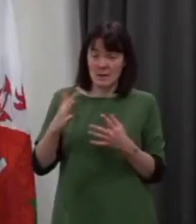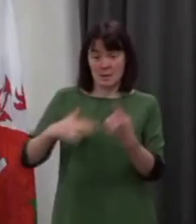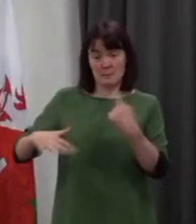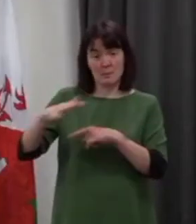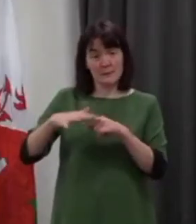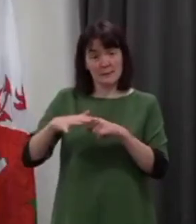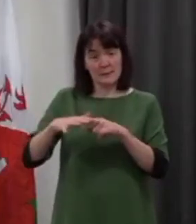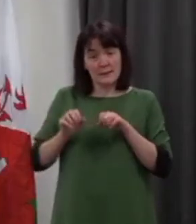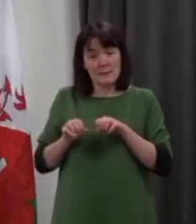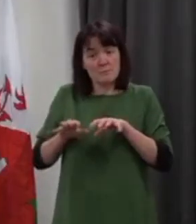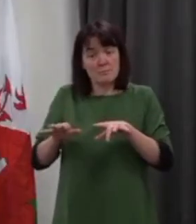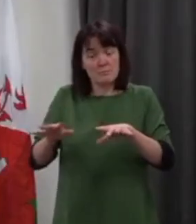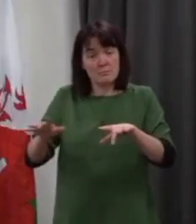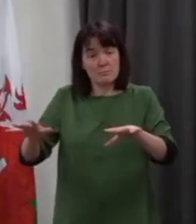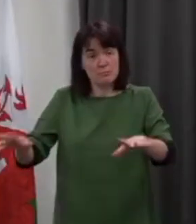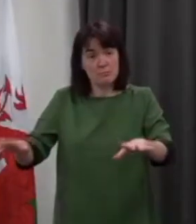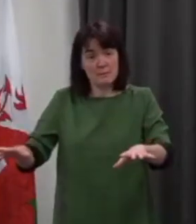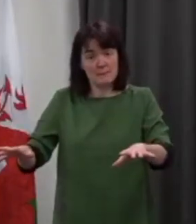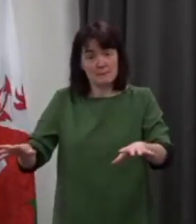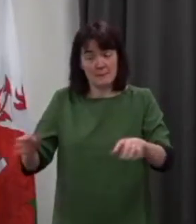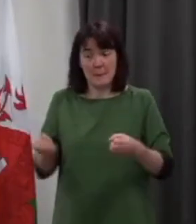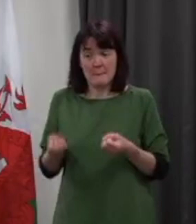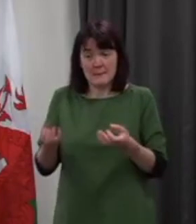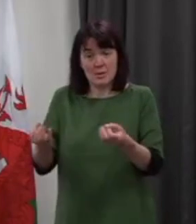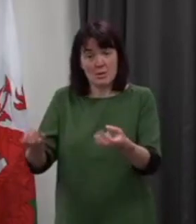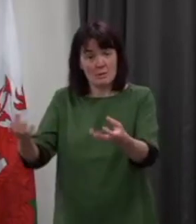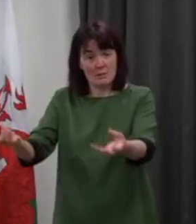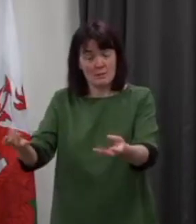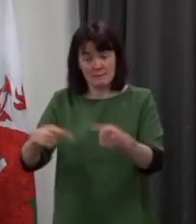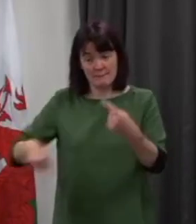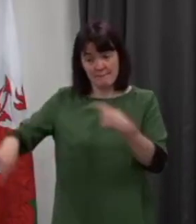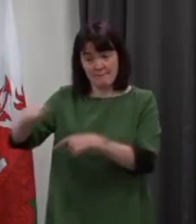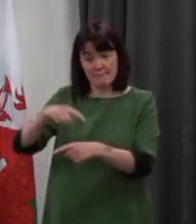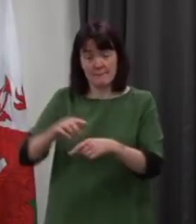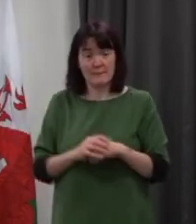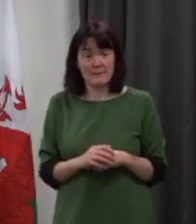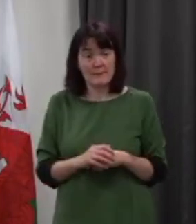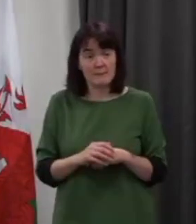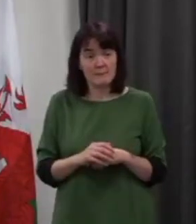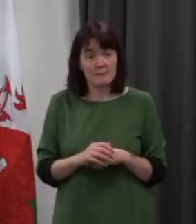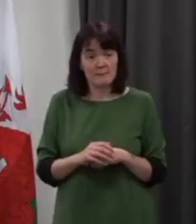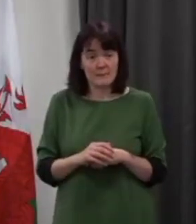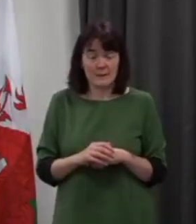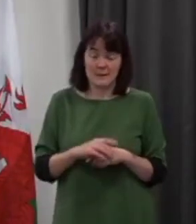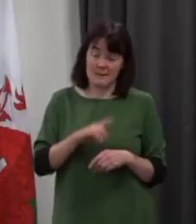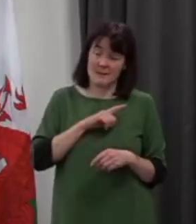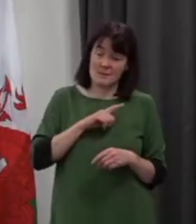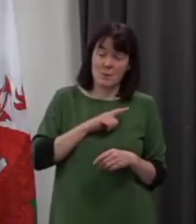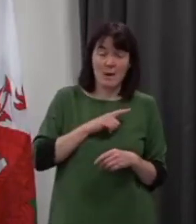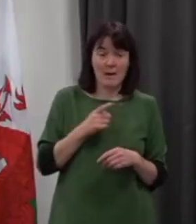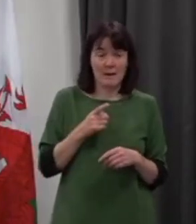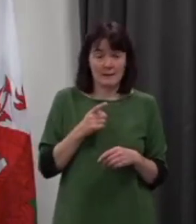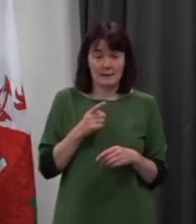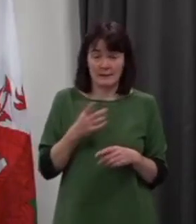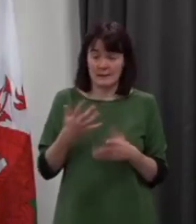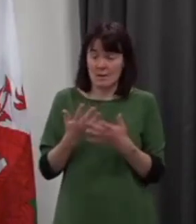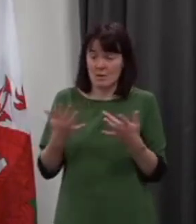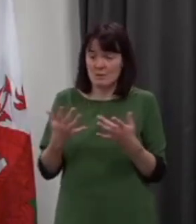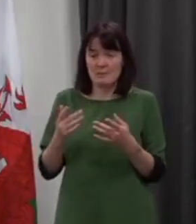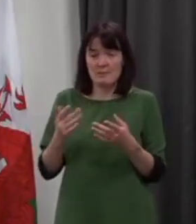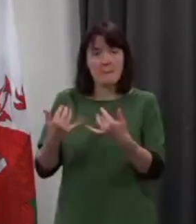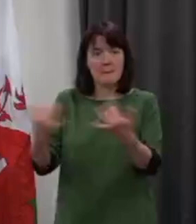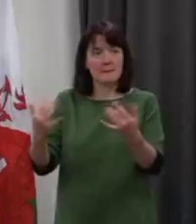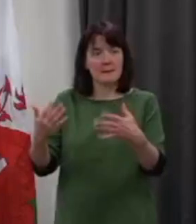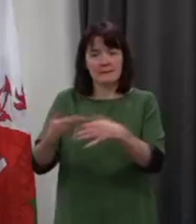we've taken the steps of an effective lockdown of large parts of public life and private activity as well. We're